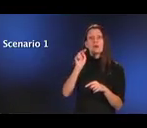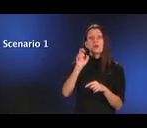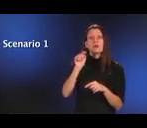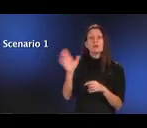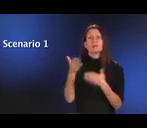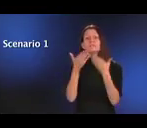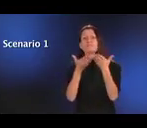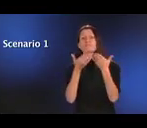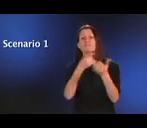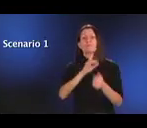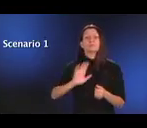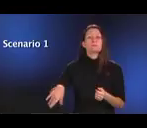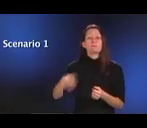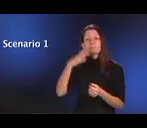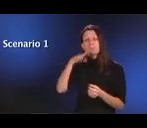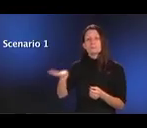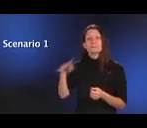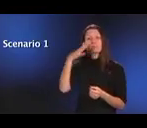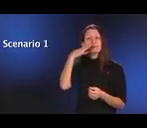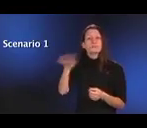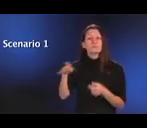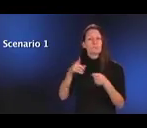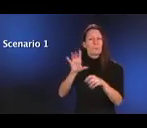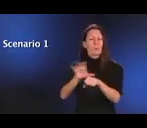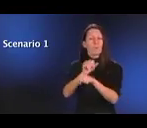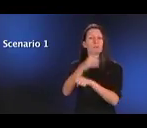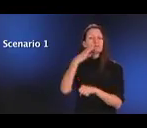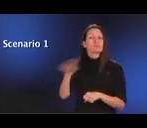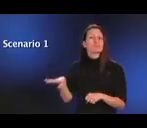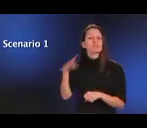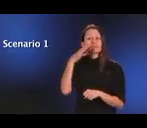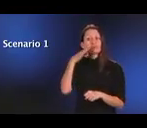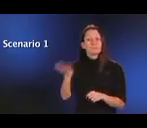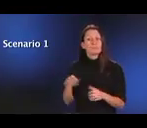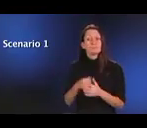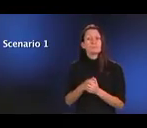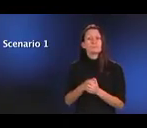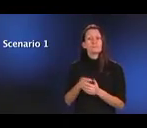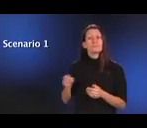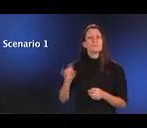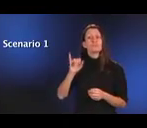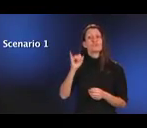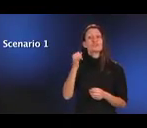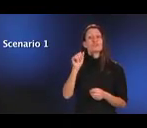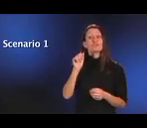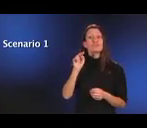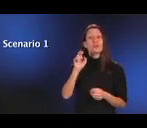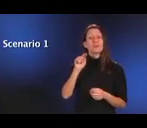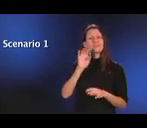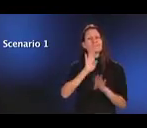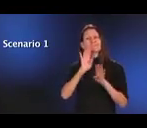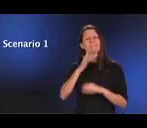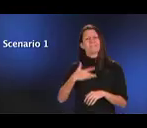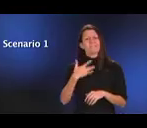input during appointments. She feels the psychiatrist is not listening to her.